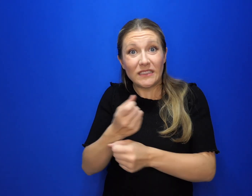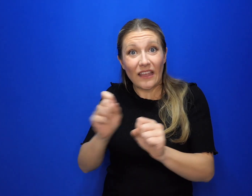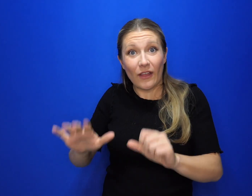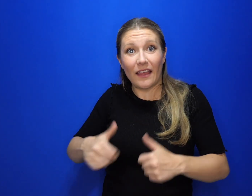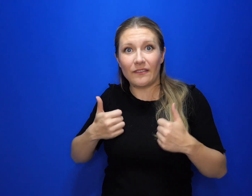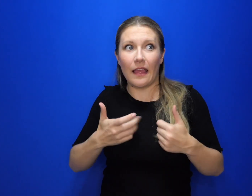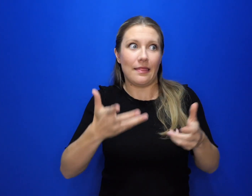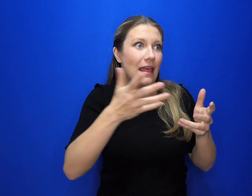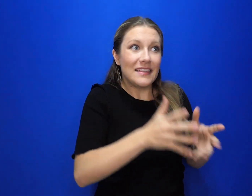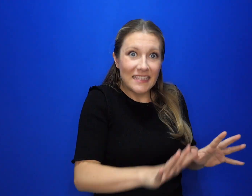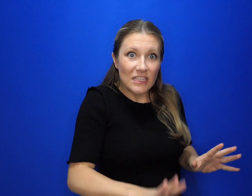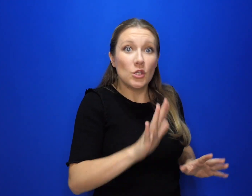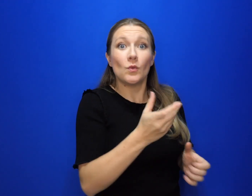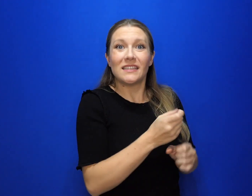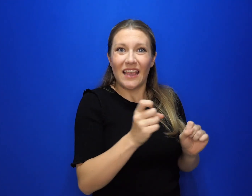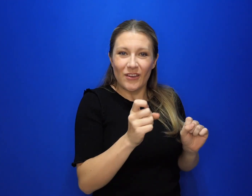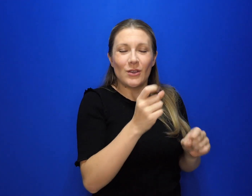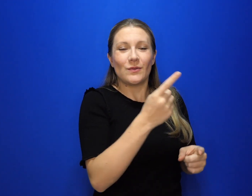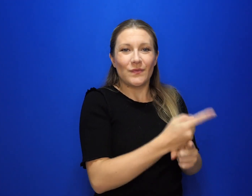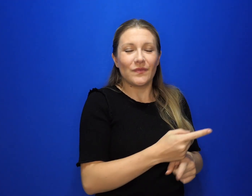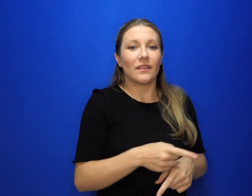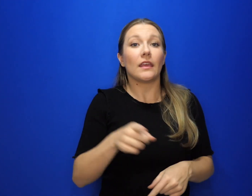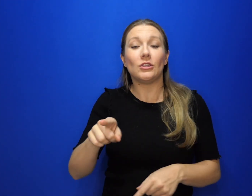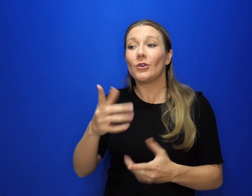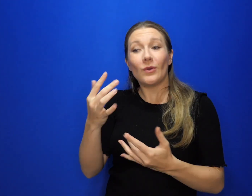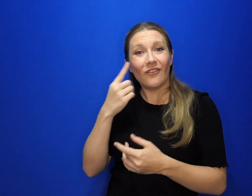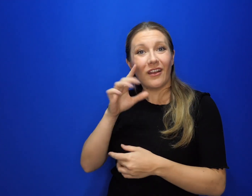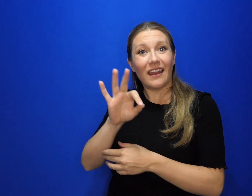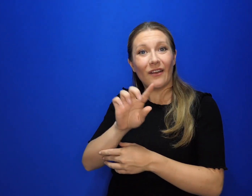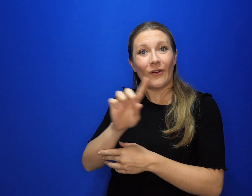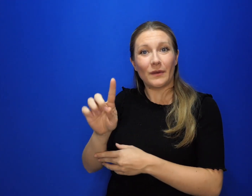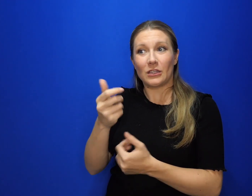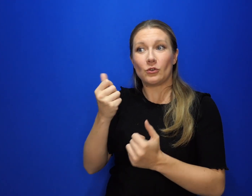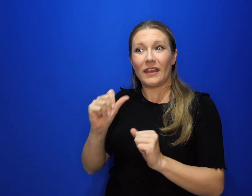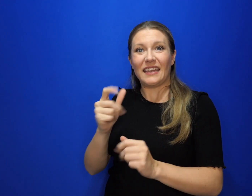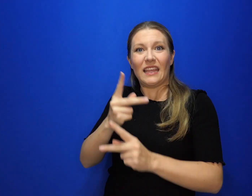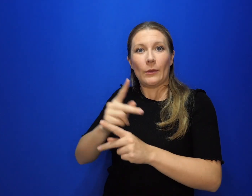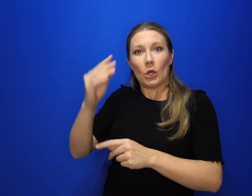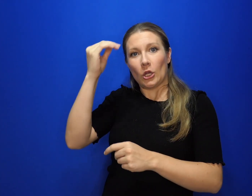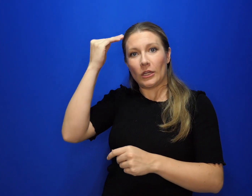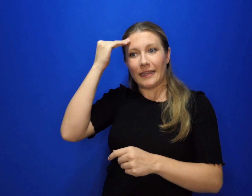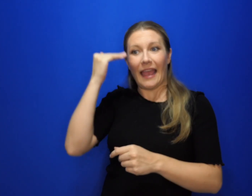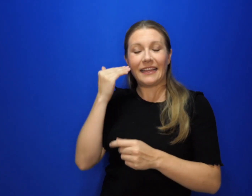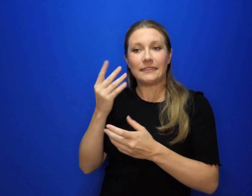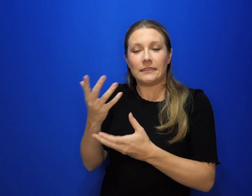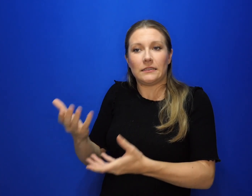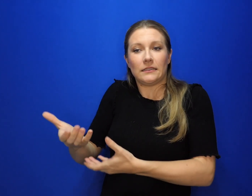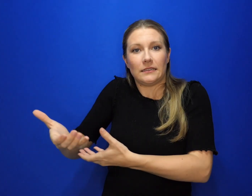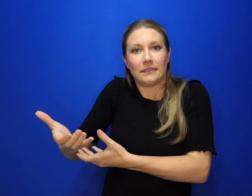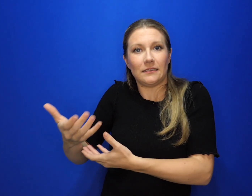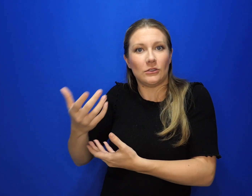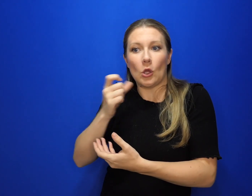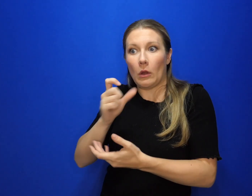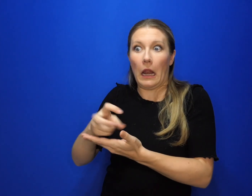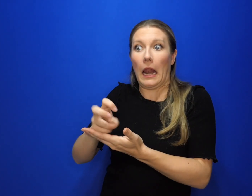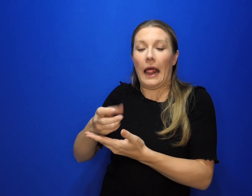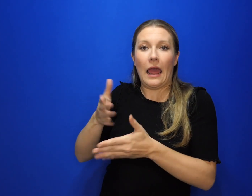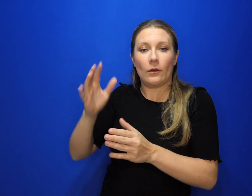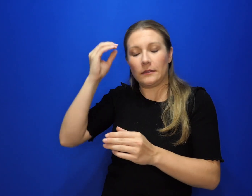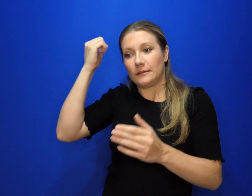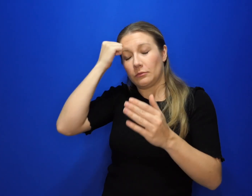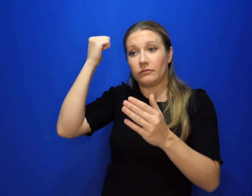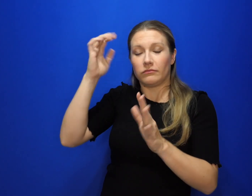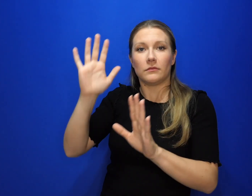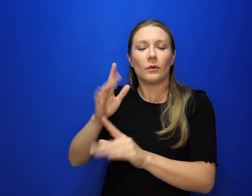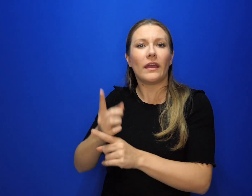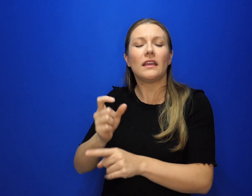to save her. And that's it. Yeah. And you're going to save her. And you're going to wait for 911 and hope and try to keep her from hitting her head on something. Like, you know what I mean? Like, nothing different than you would